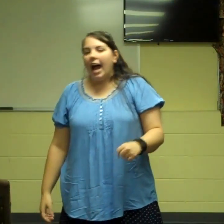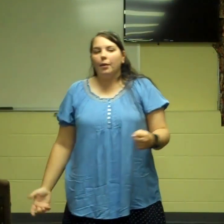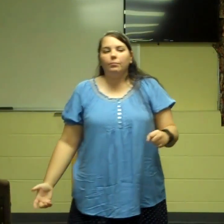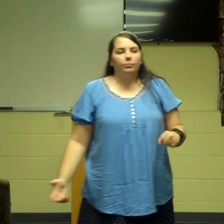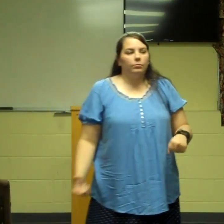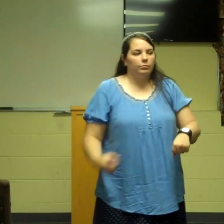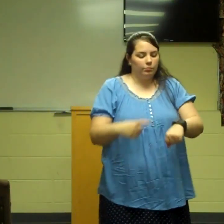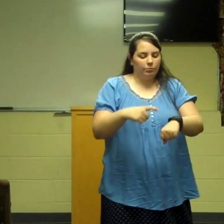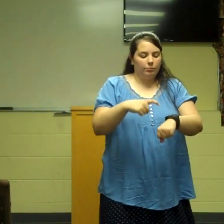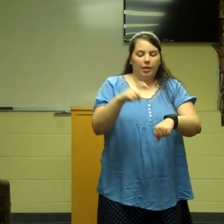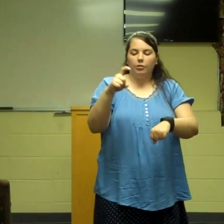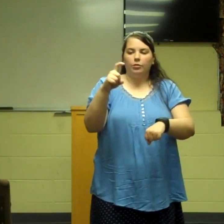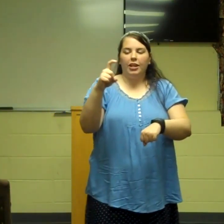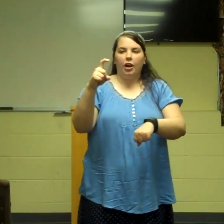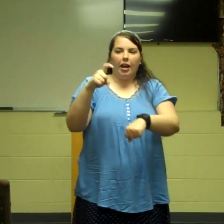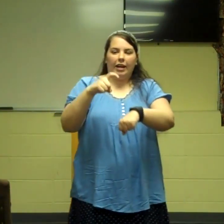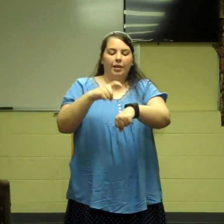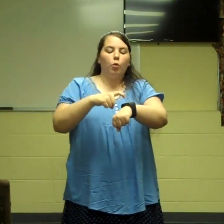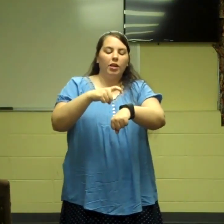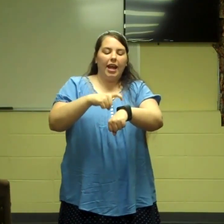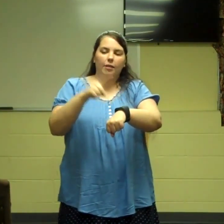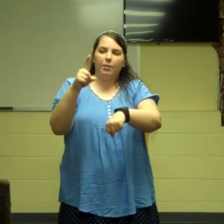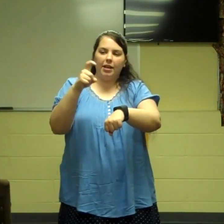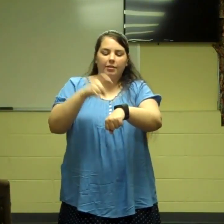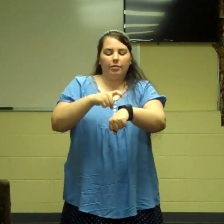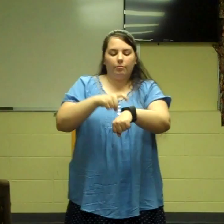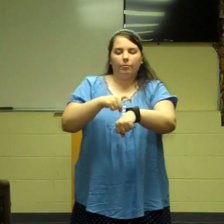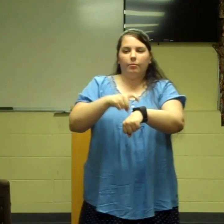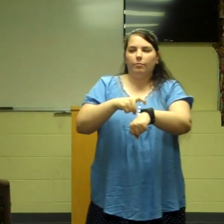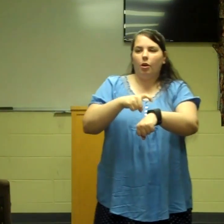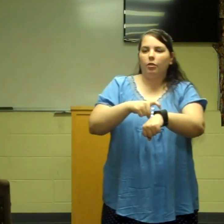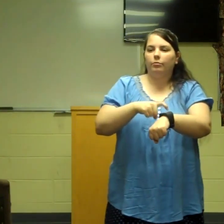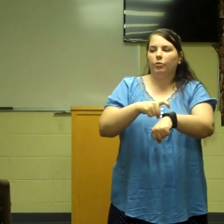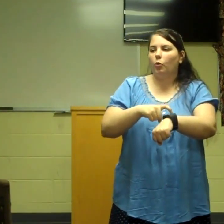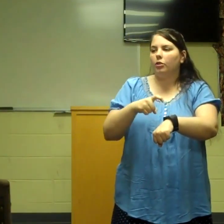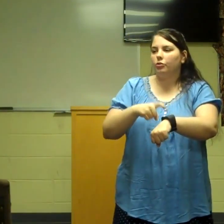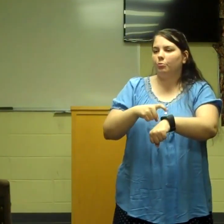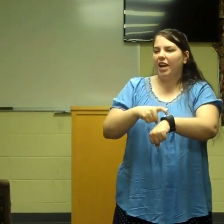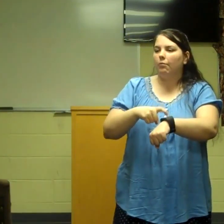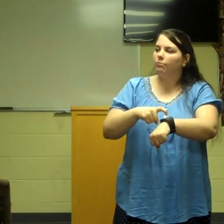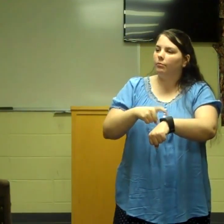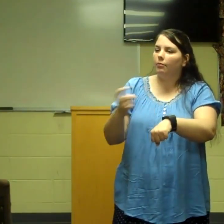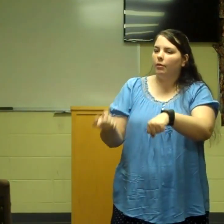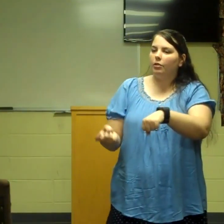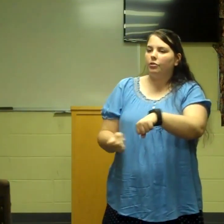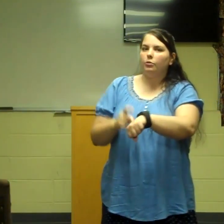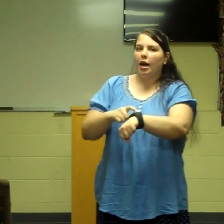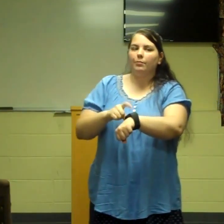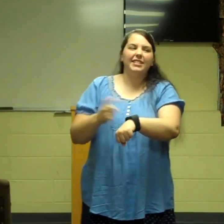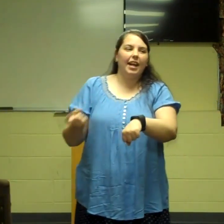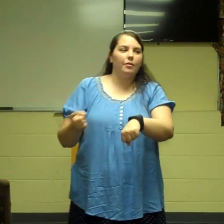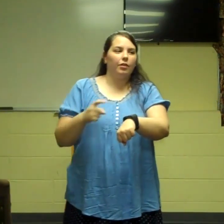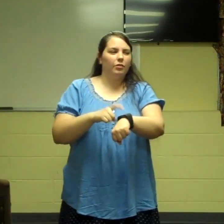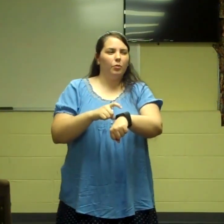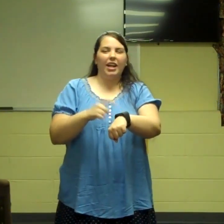Time, you take your kind of pointed hand, bend on your watch. Time. So time. That's kind of we kind of